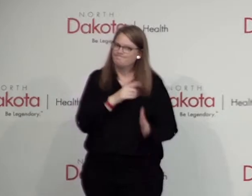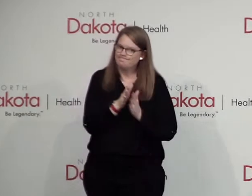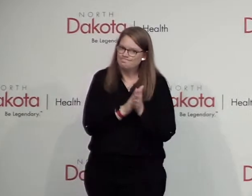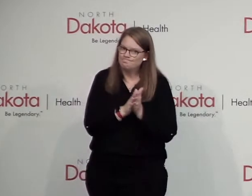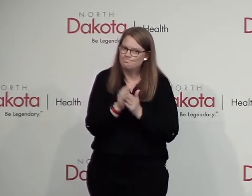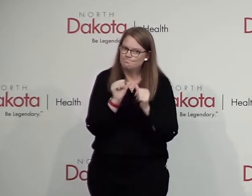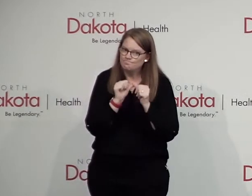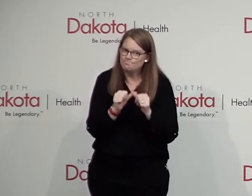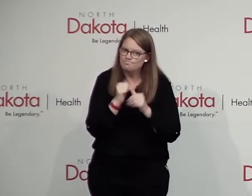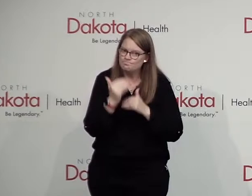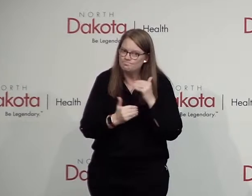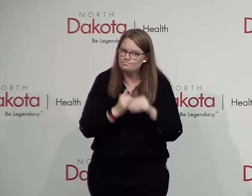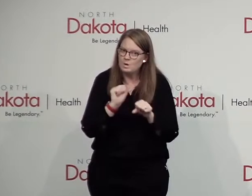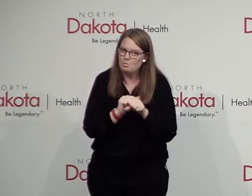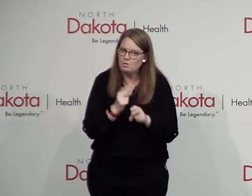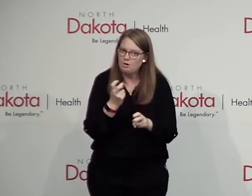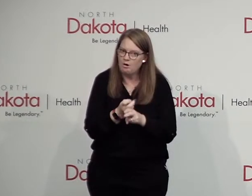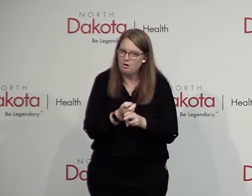day.